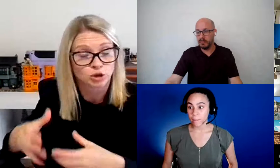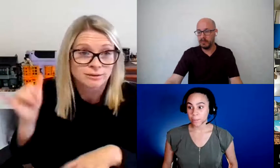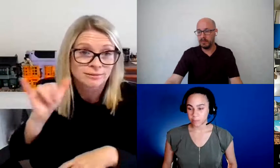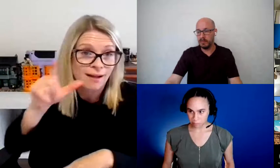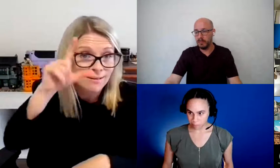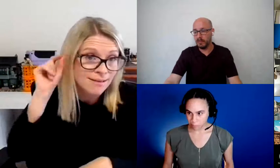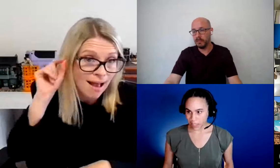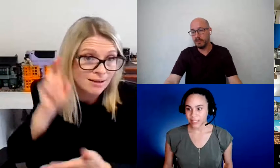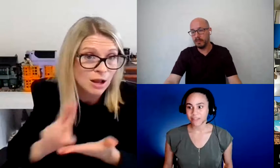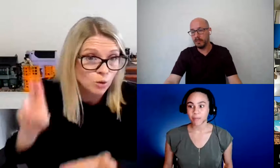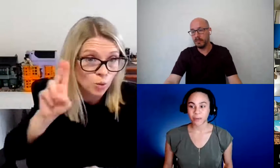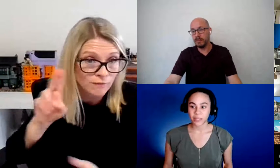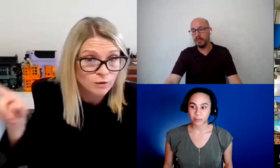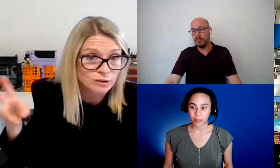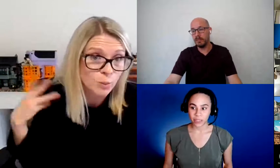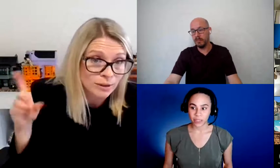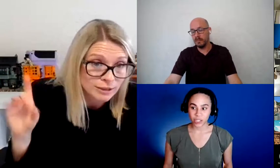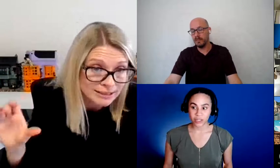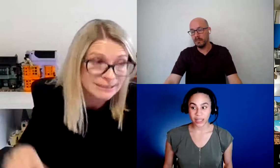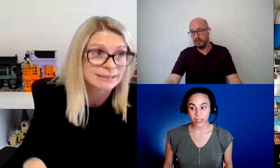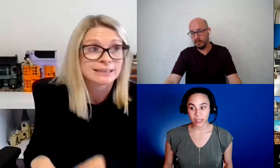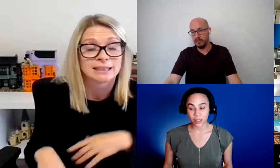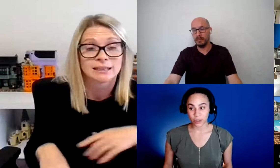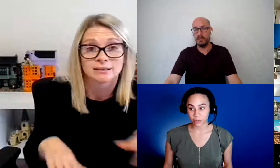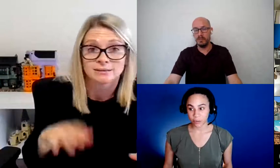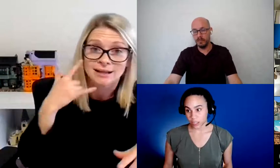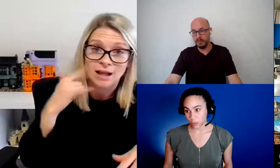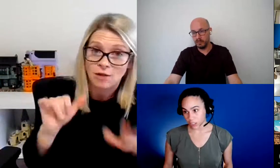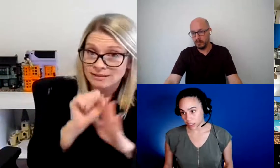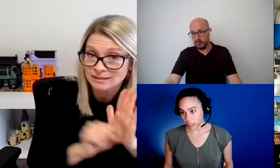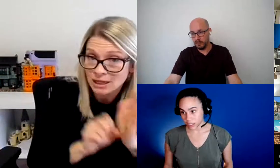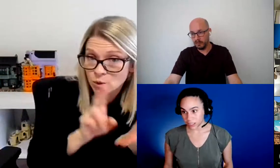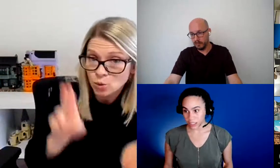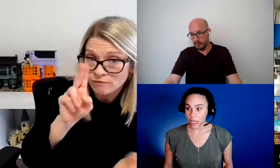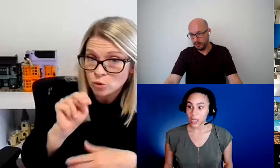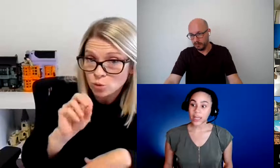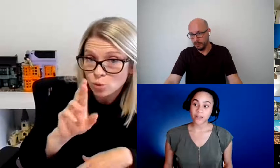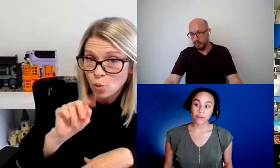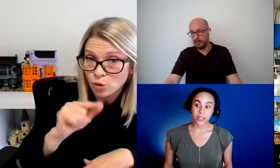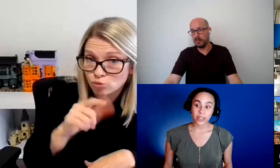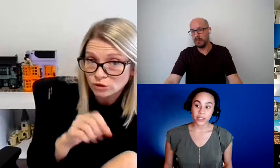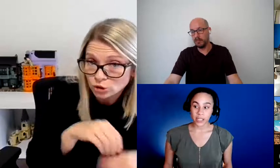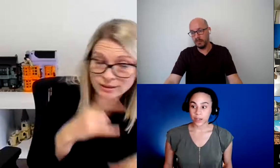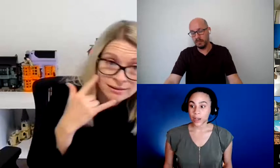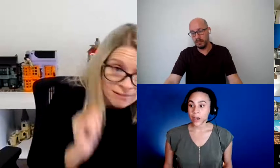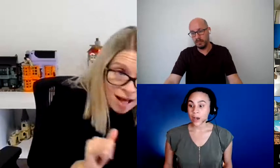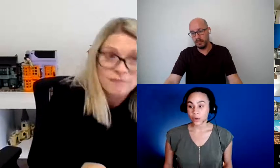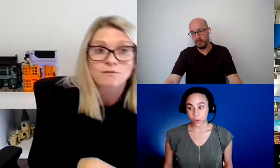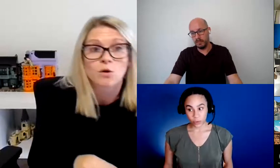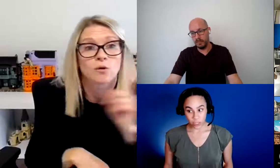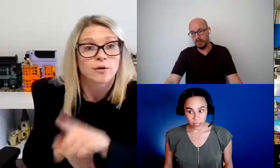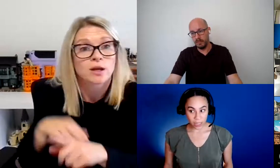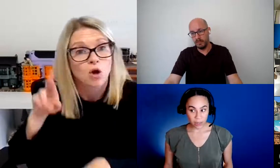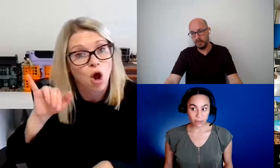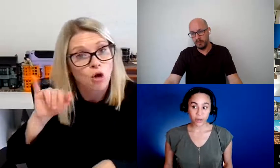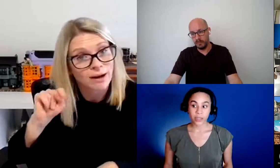big deaf population like Gallaudet University in Washington, D.C., California State, Northridge in California,